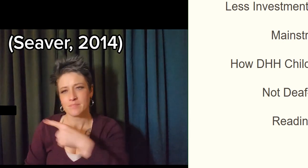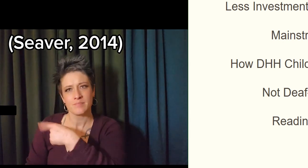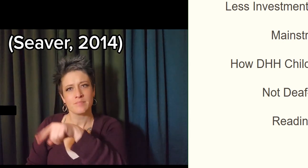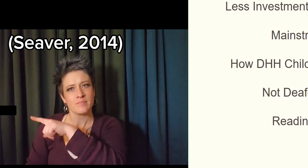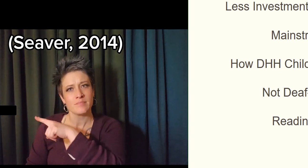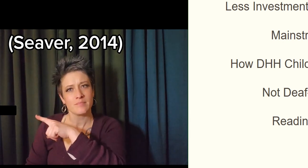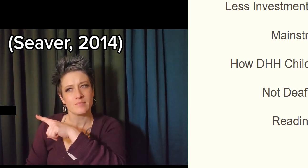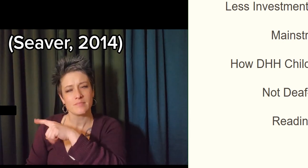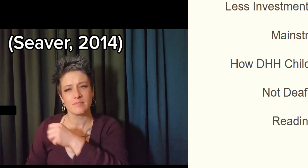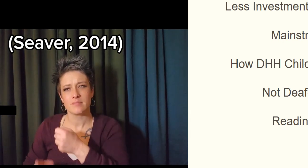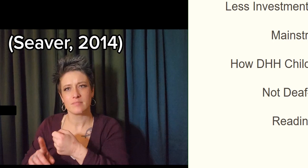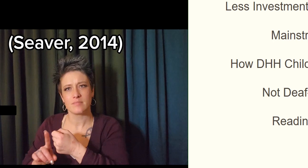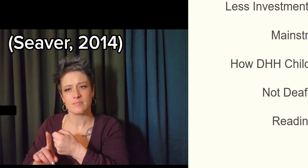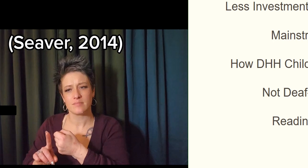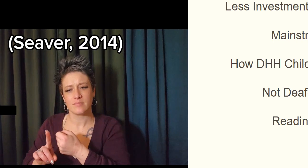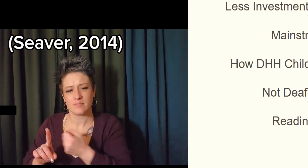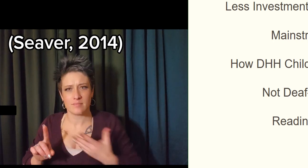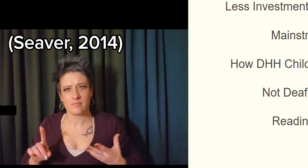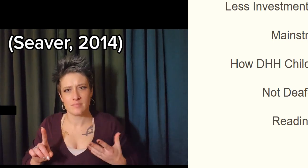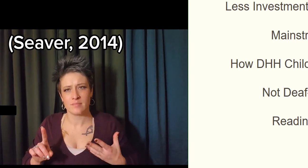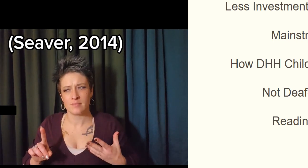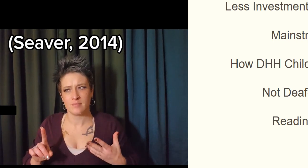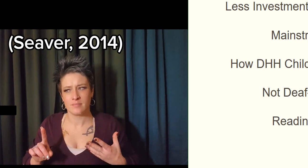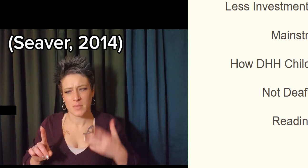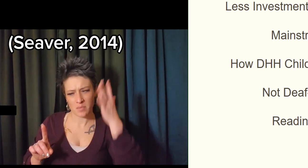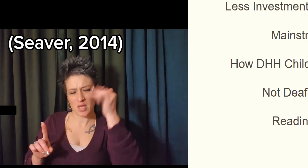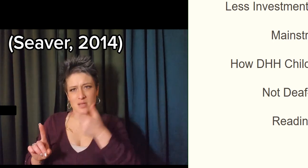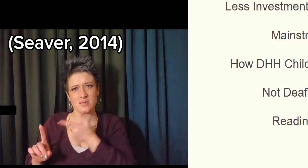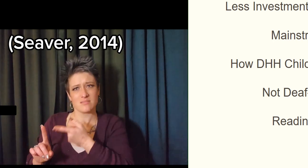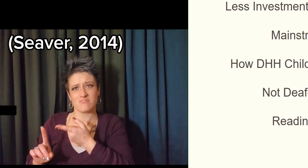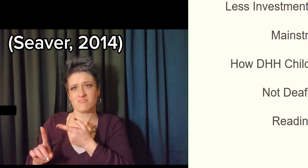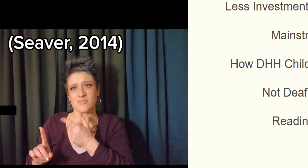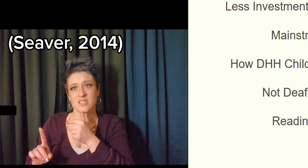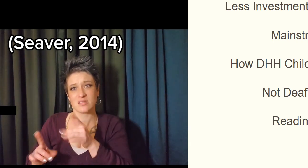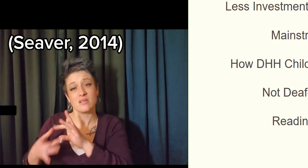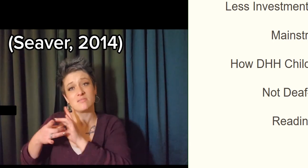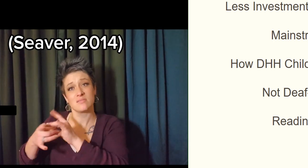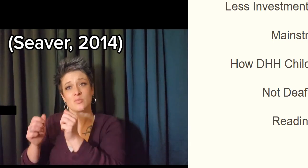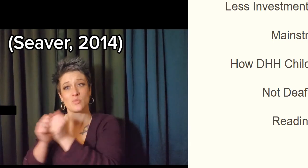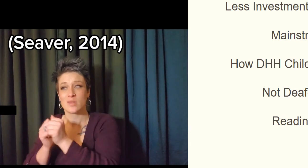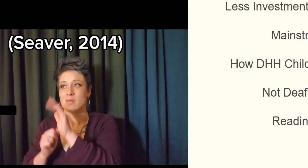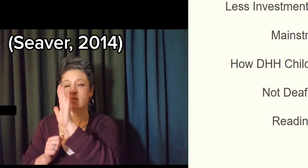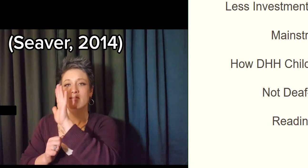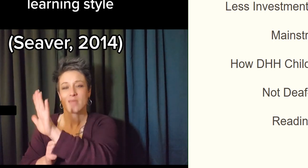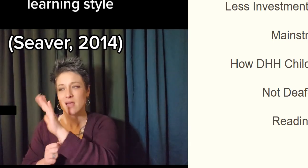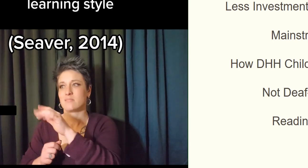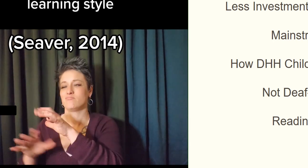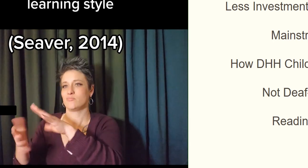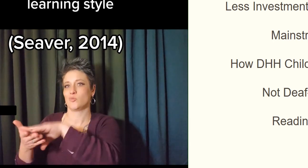rhyme, that isn't accessible to deaf students.